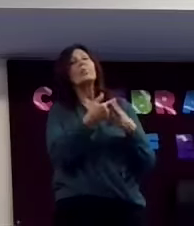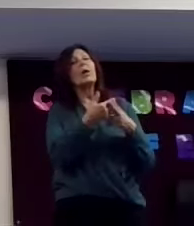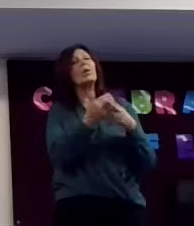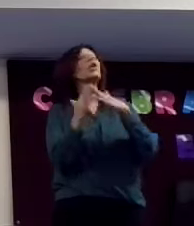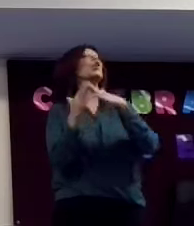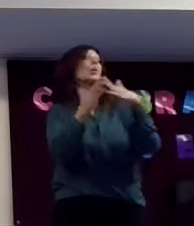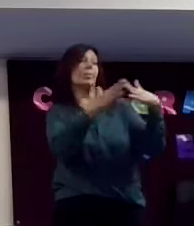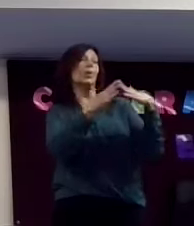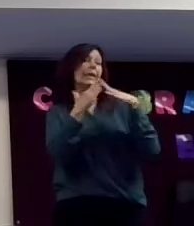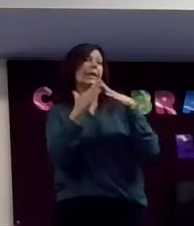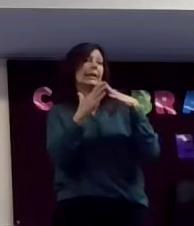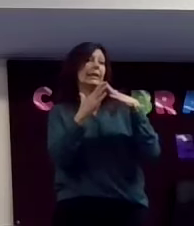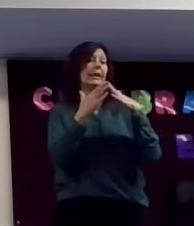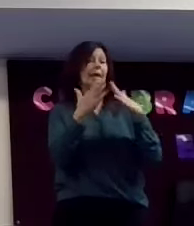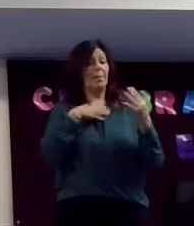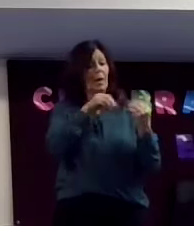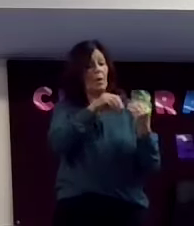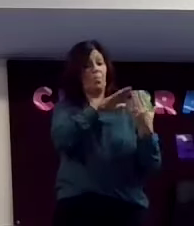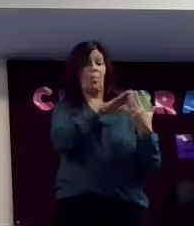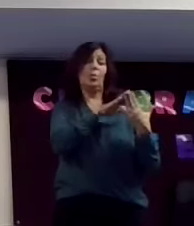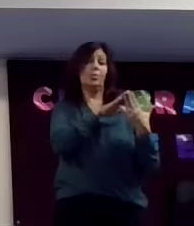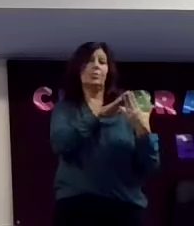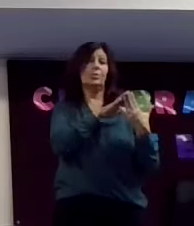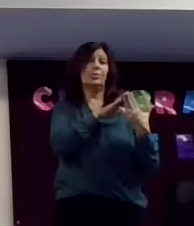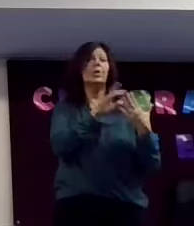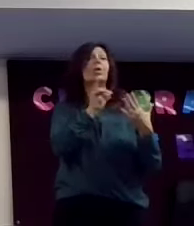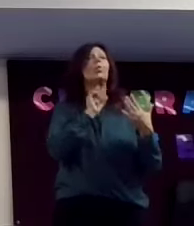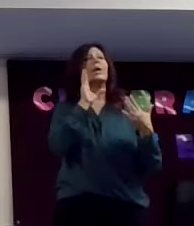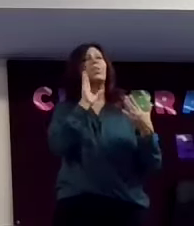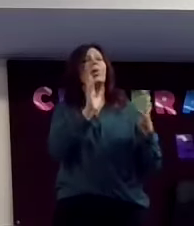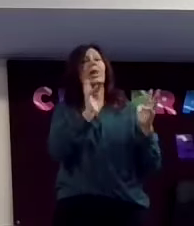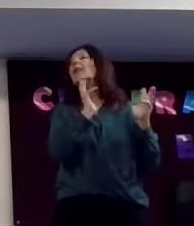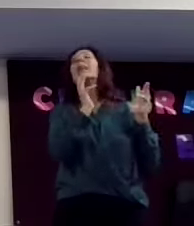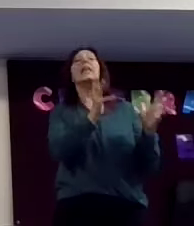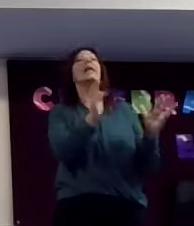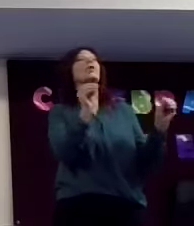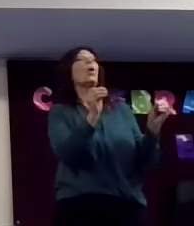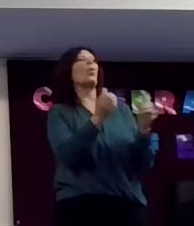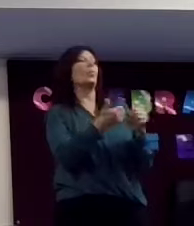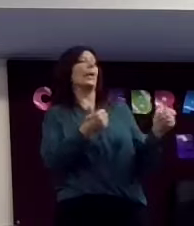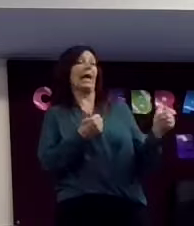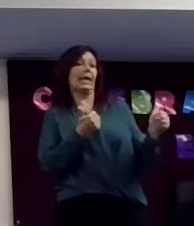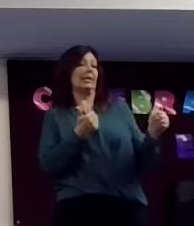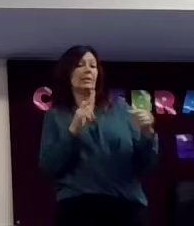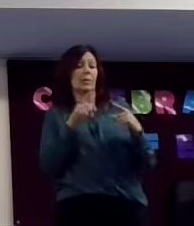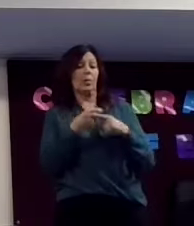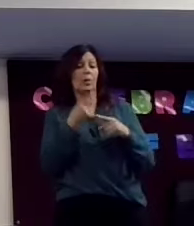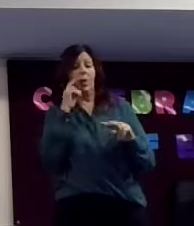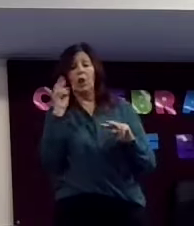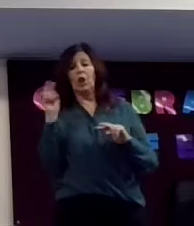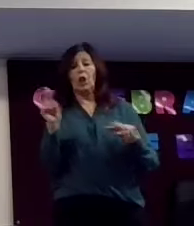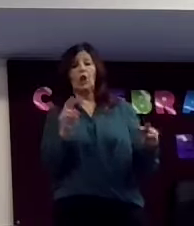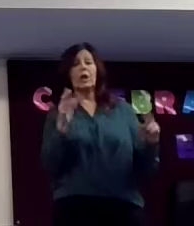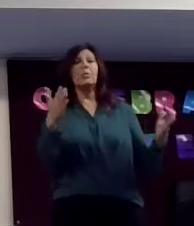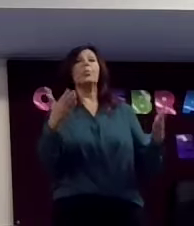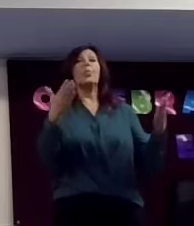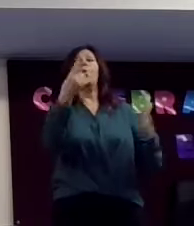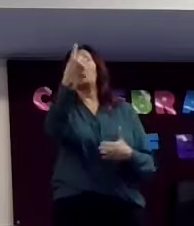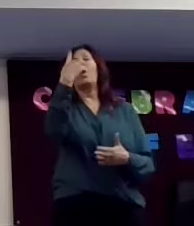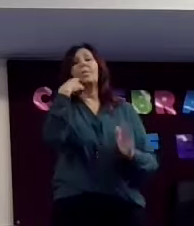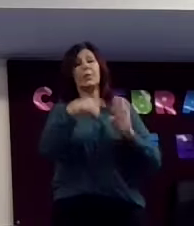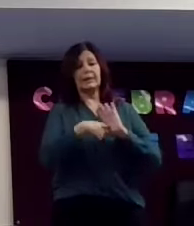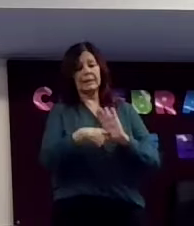about community. And my approach to this is we will leave no one behind. So when we look at Proposition 1